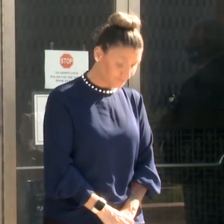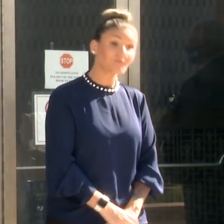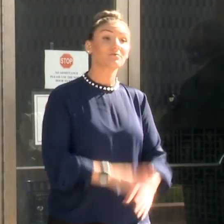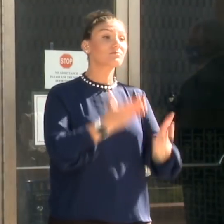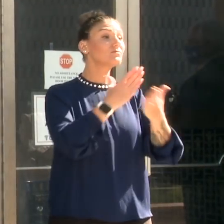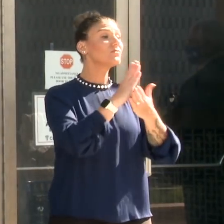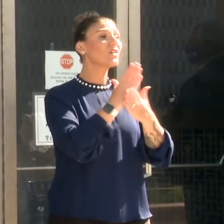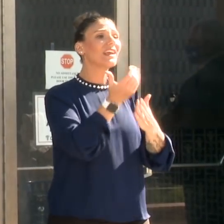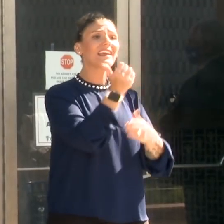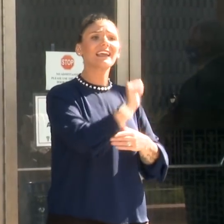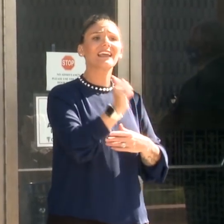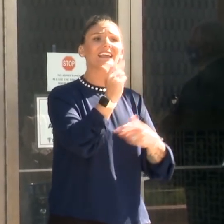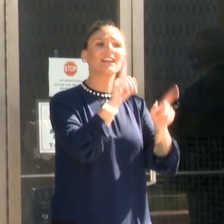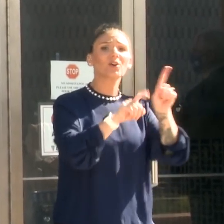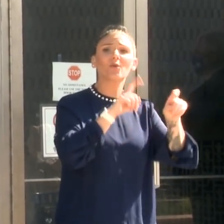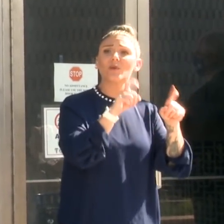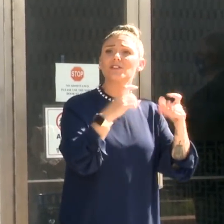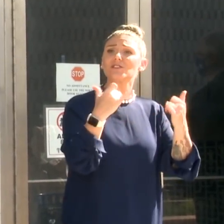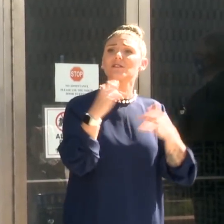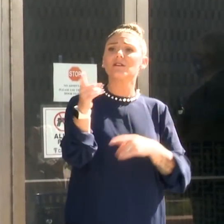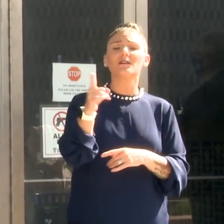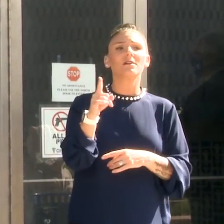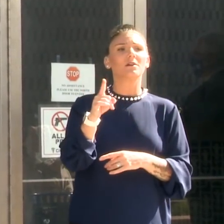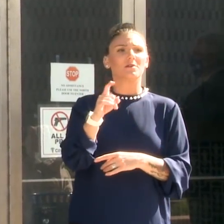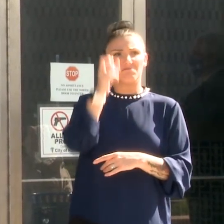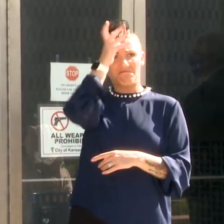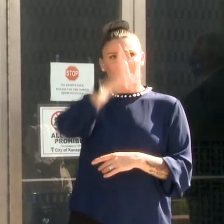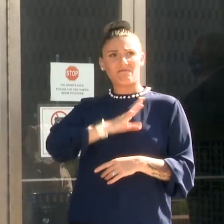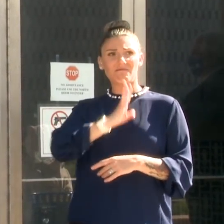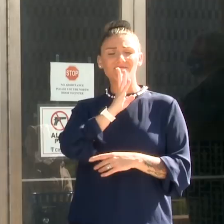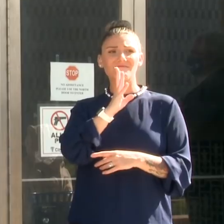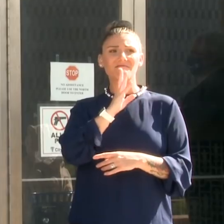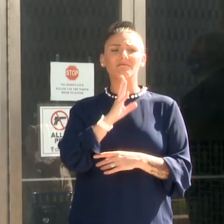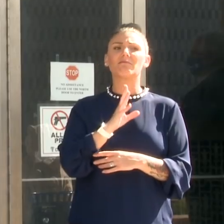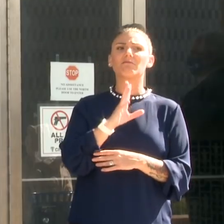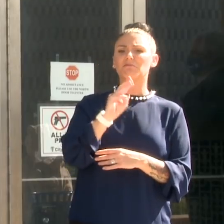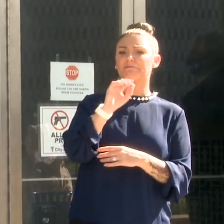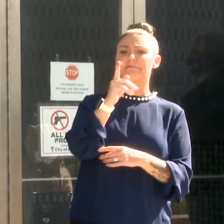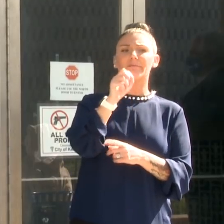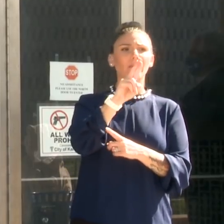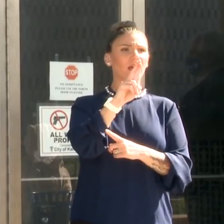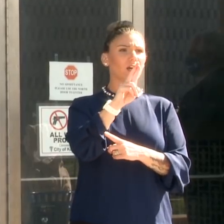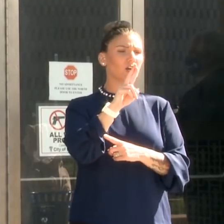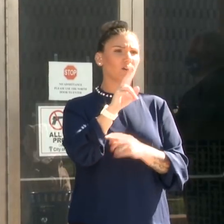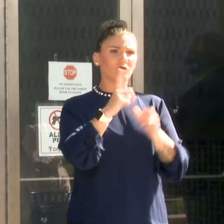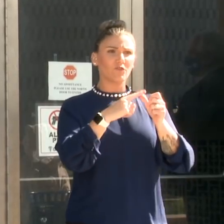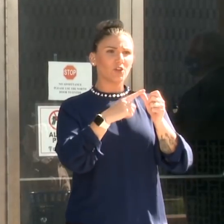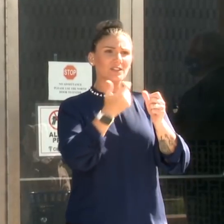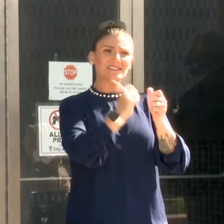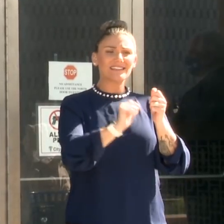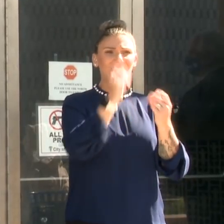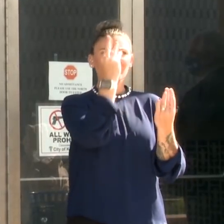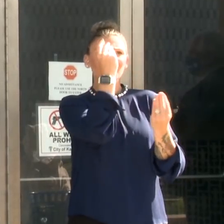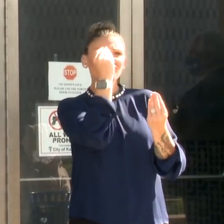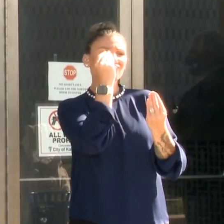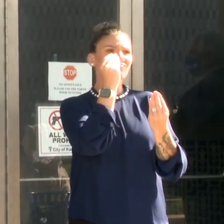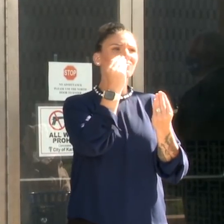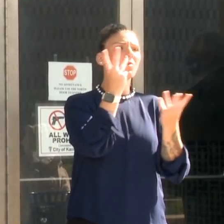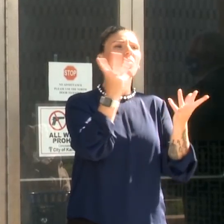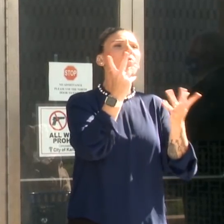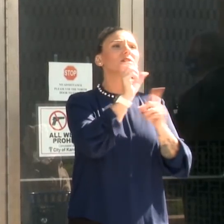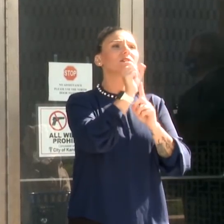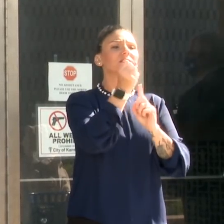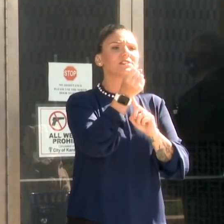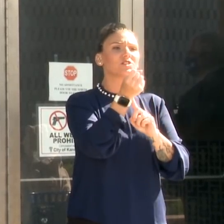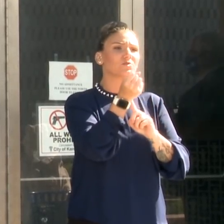All right. Any questions for you? Yeah, Mayor, number one, is there any consideration underway, or what would be the